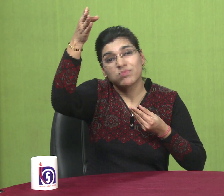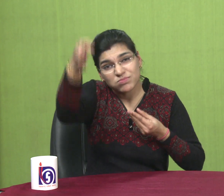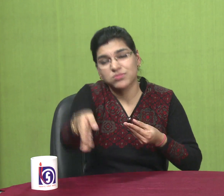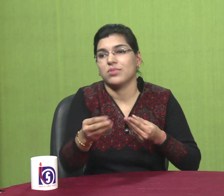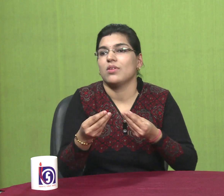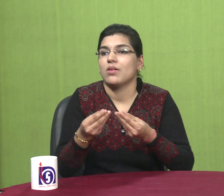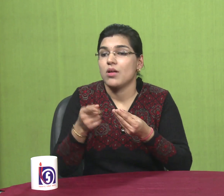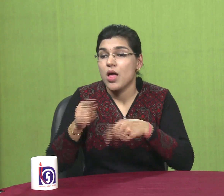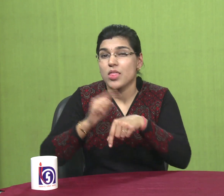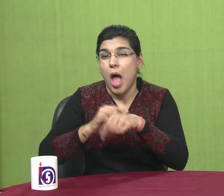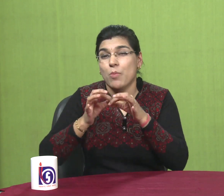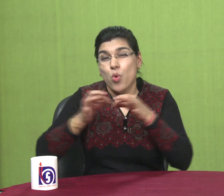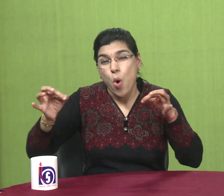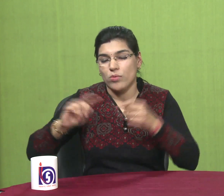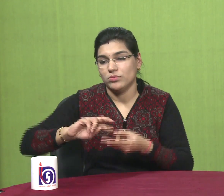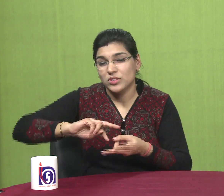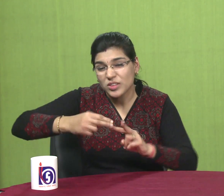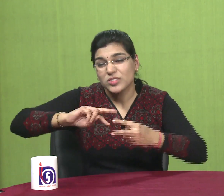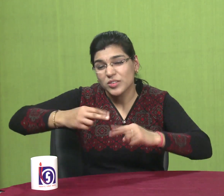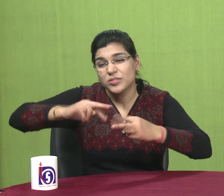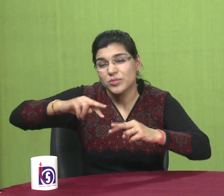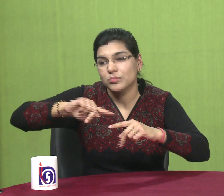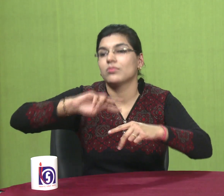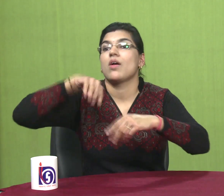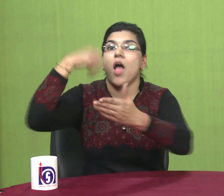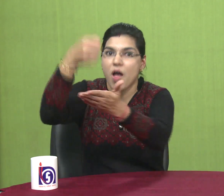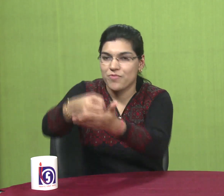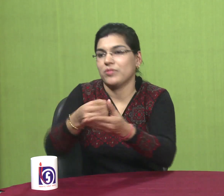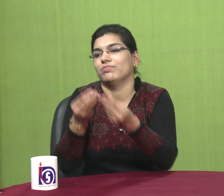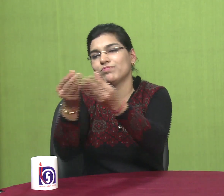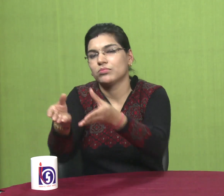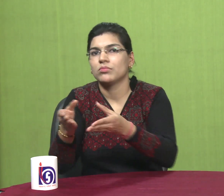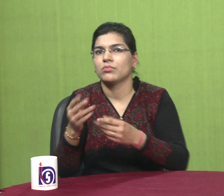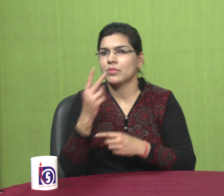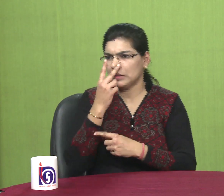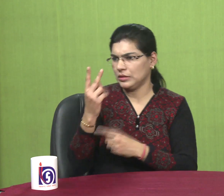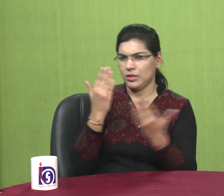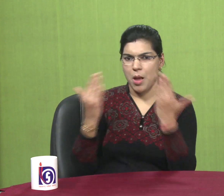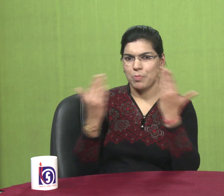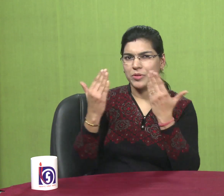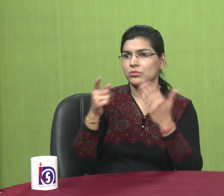Earlier, it was so tough. First, we had to go to the postal service station.